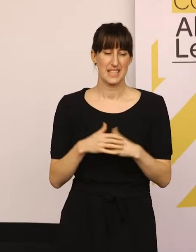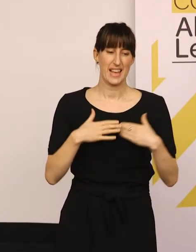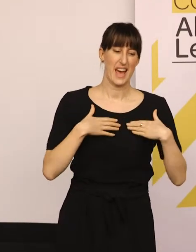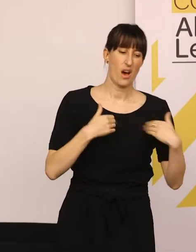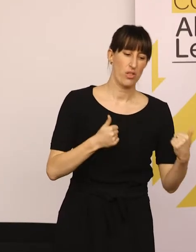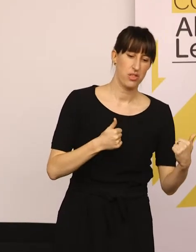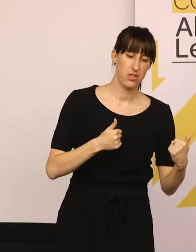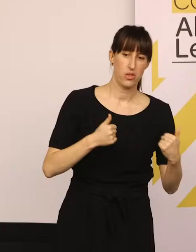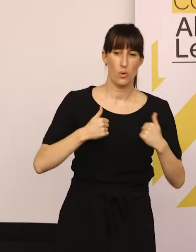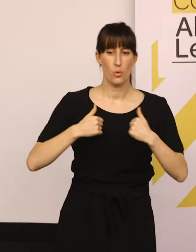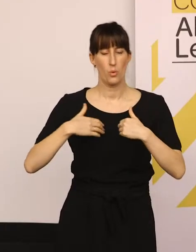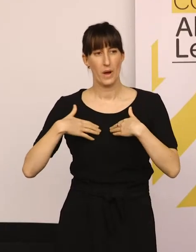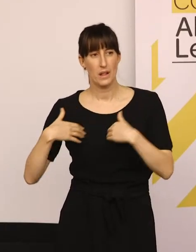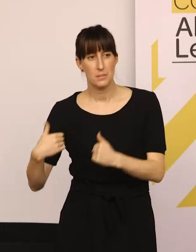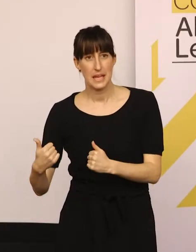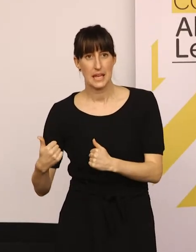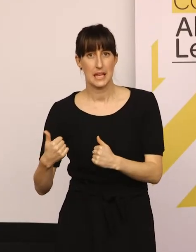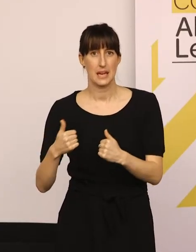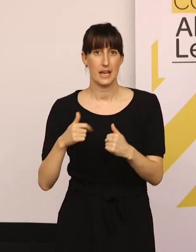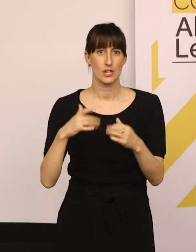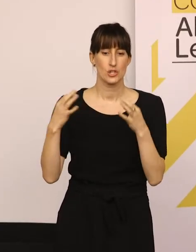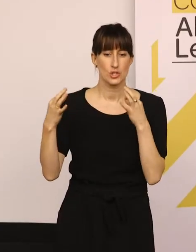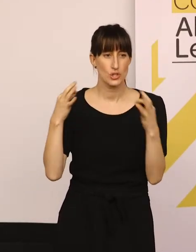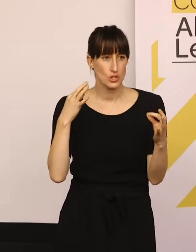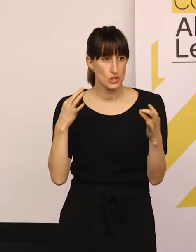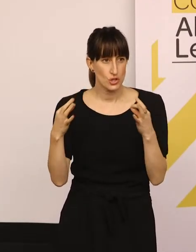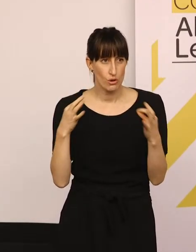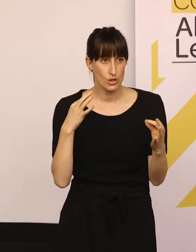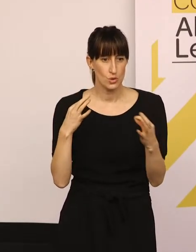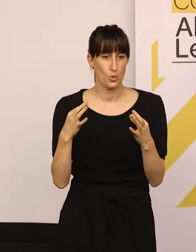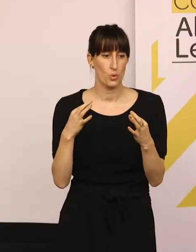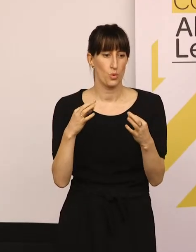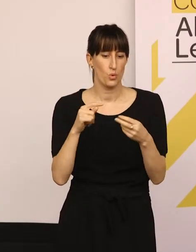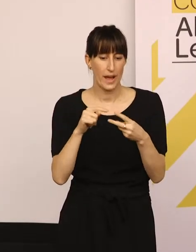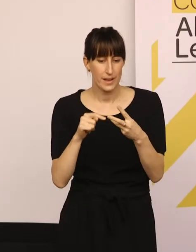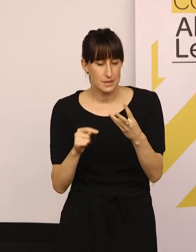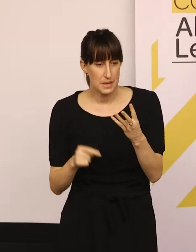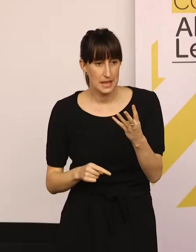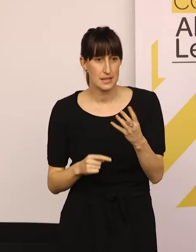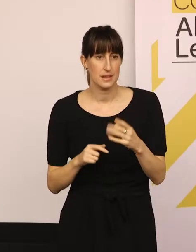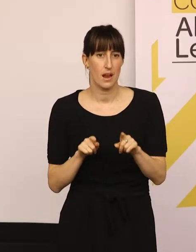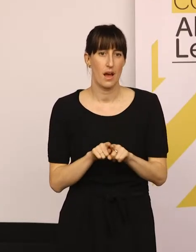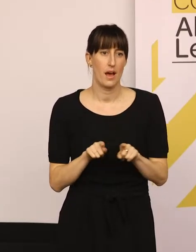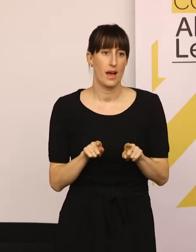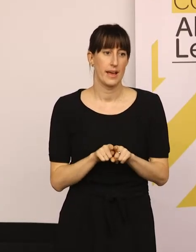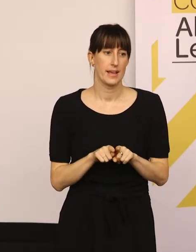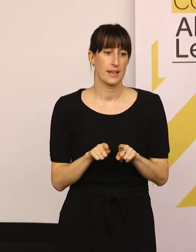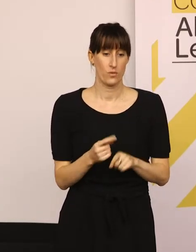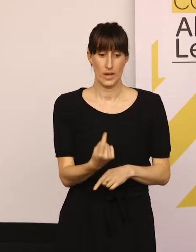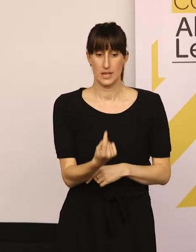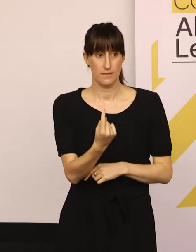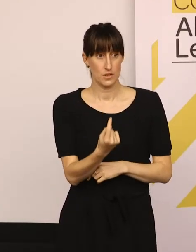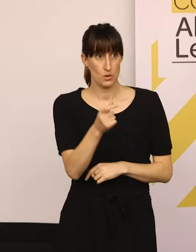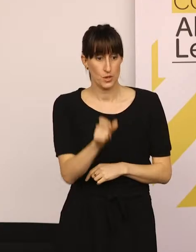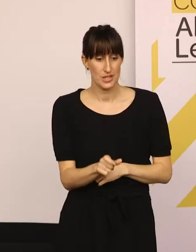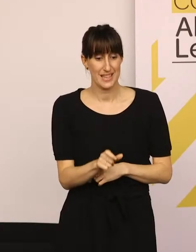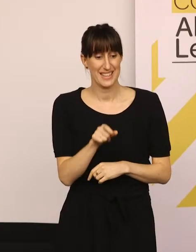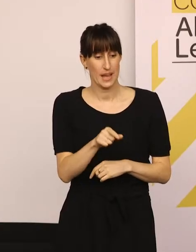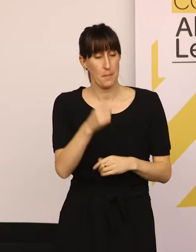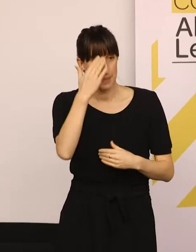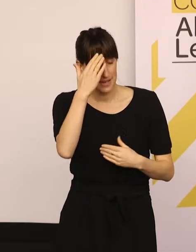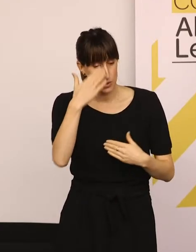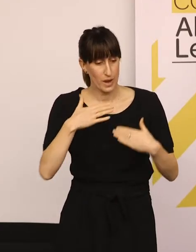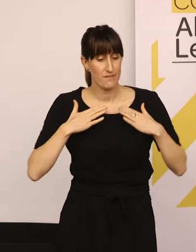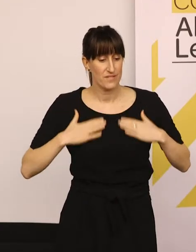well-being. So they are, social aspects, and that includes for individuals their mental and